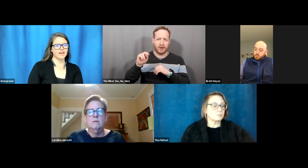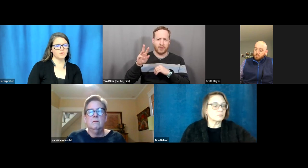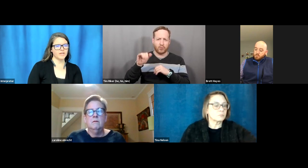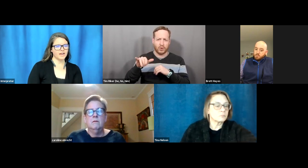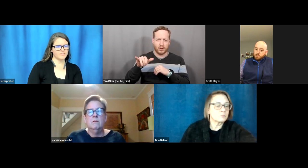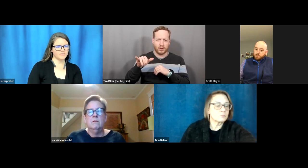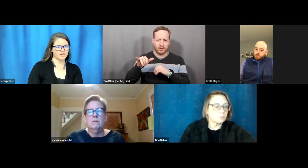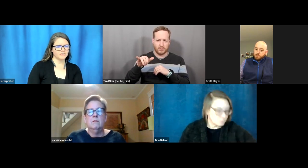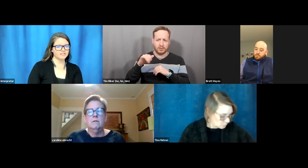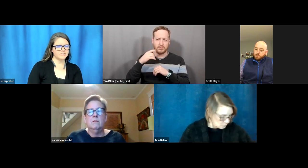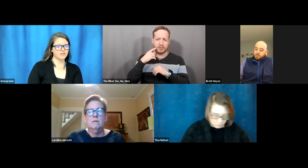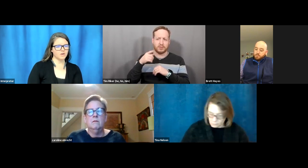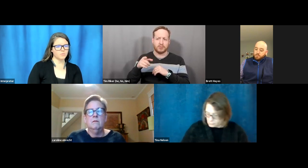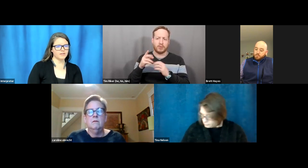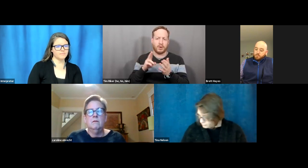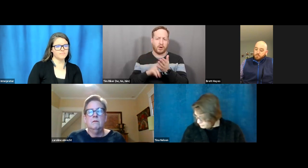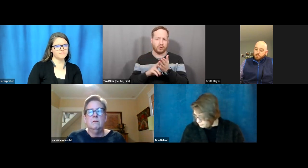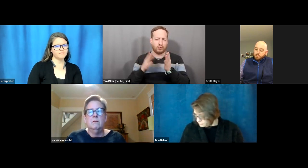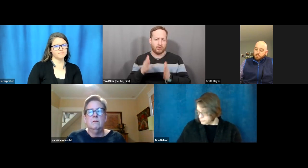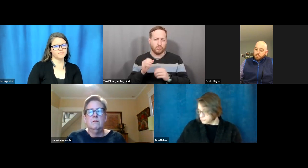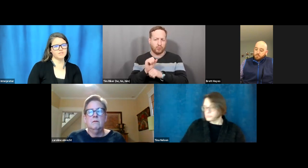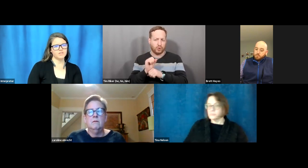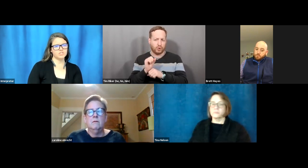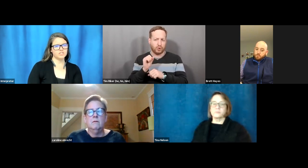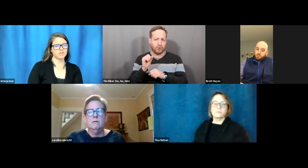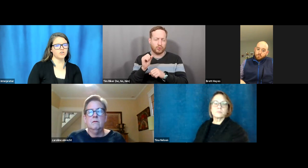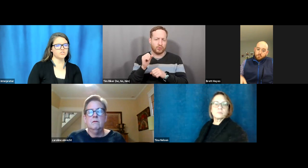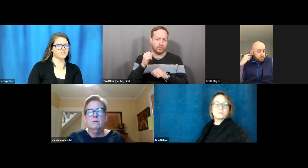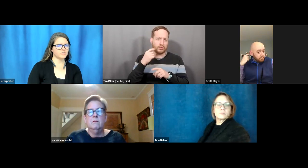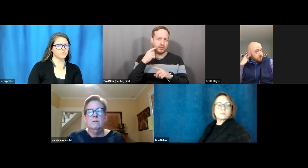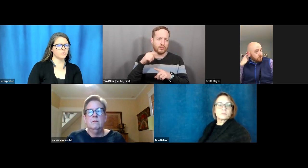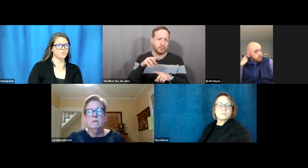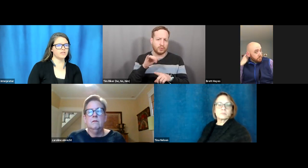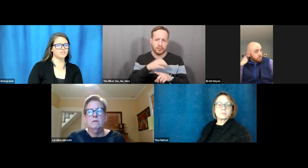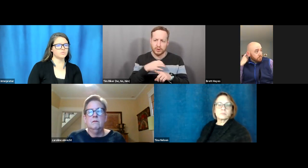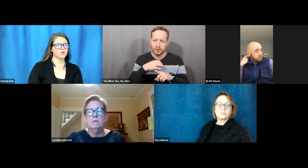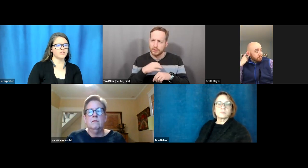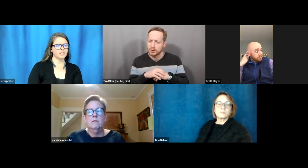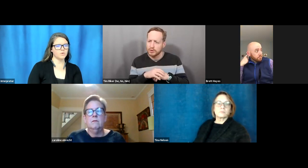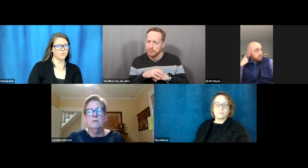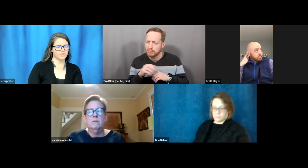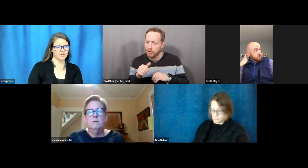And we have Lindsay Conway. She is a contractor who is working with the